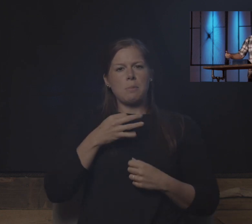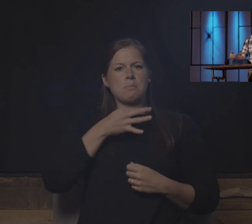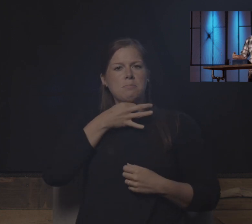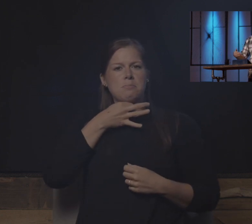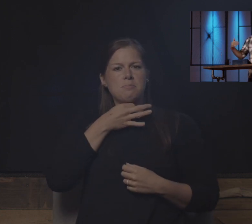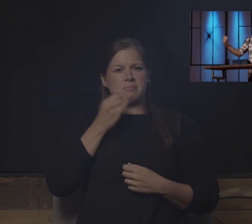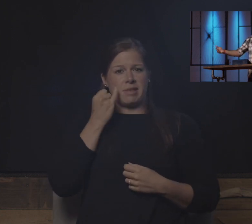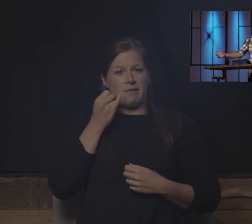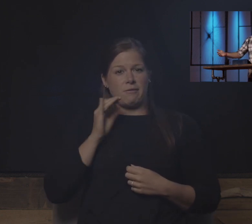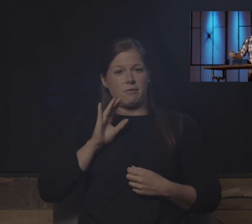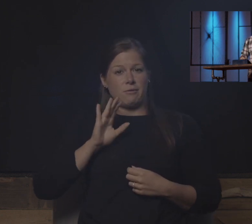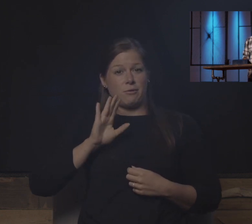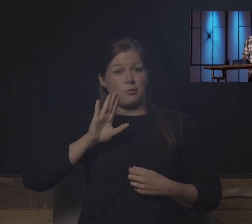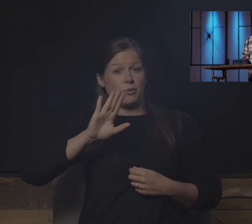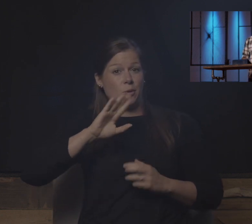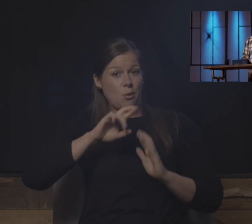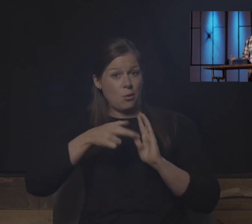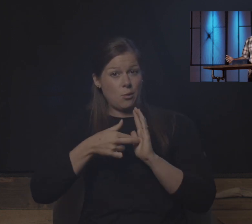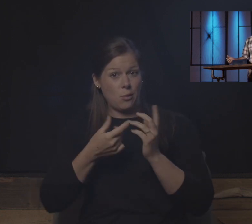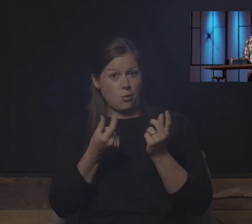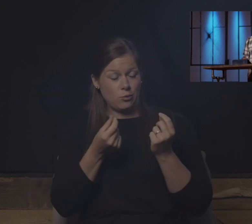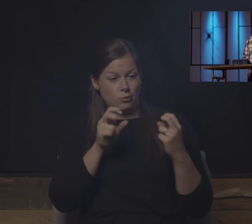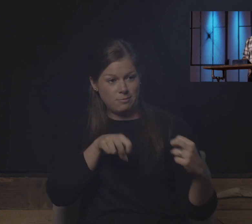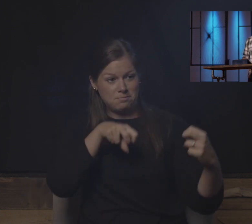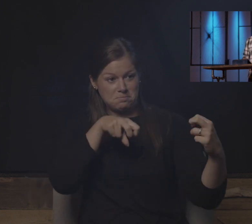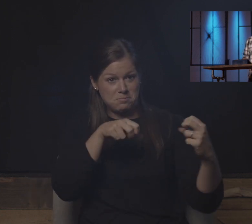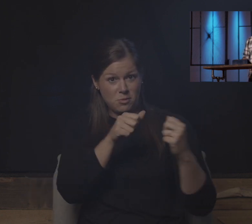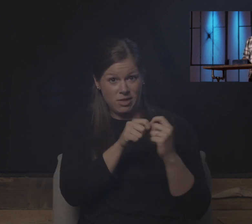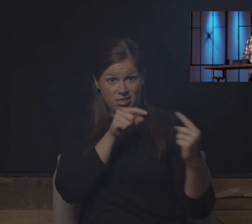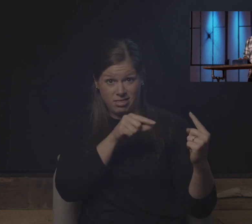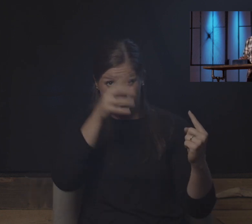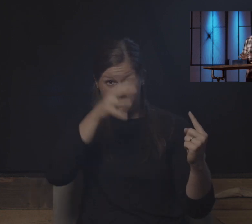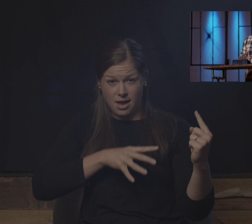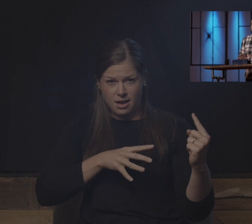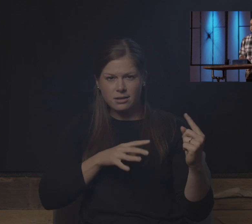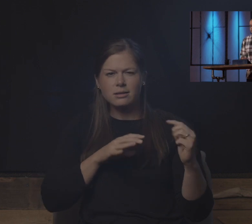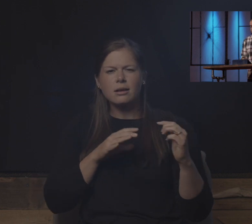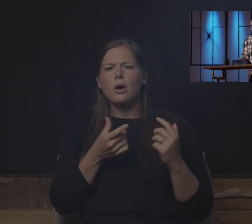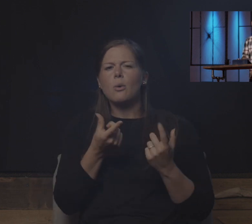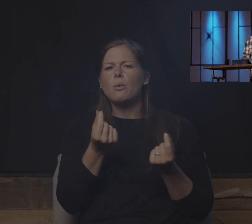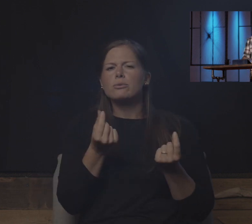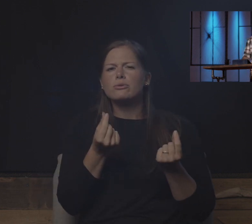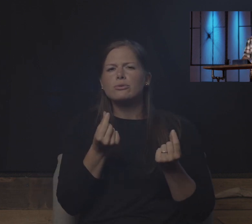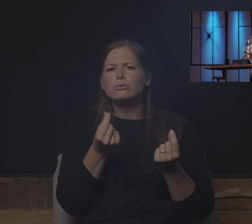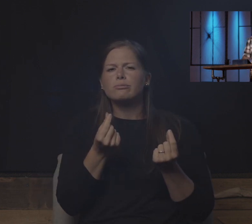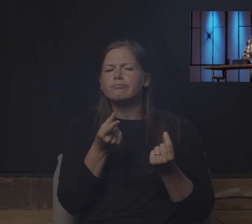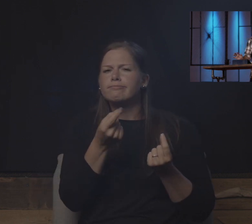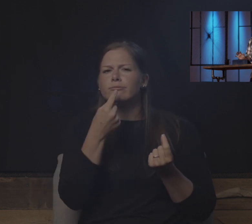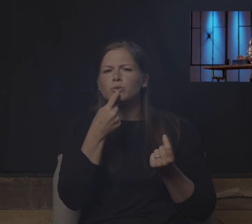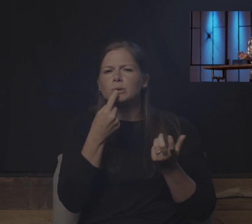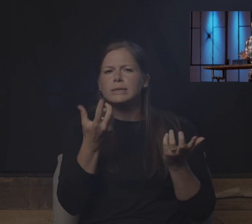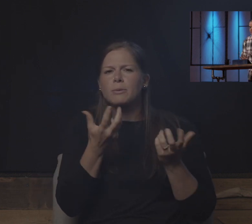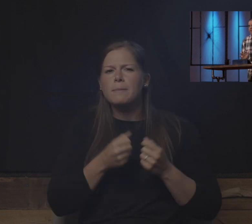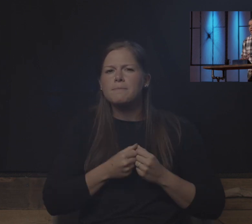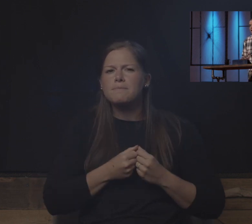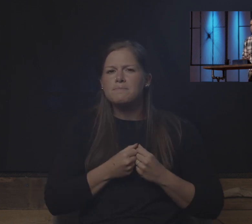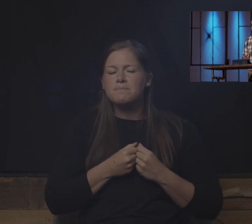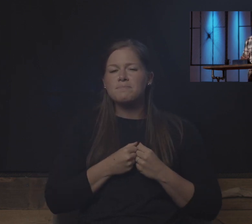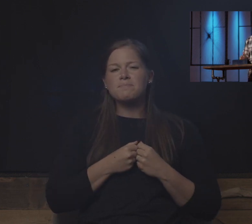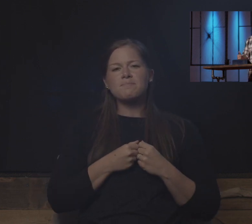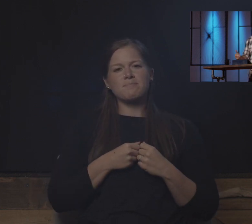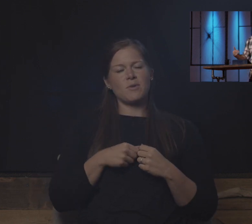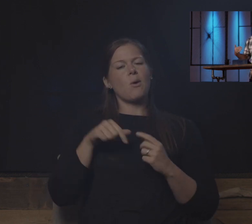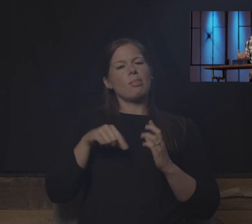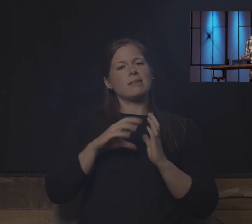host, to the guest, and to the world? This is Paul's concern in Titus, that Christians live